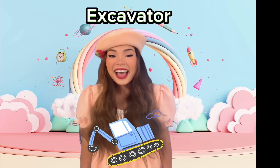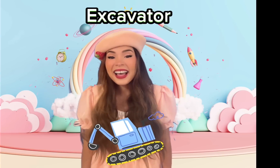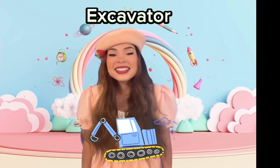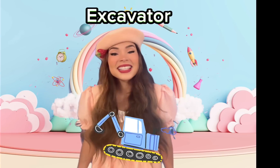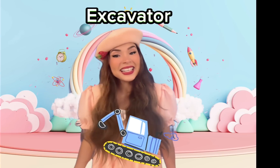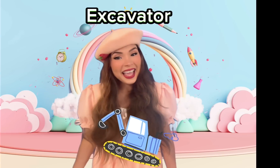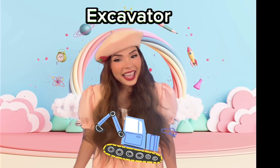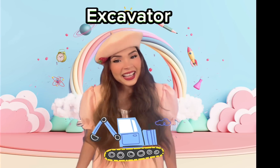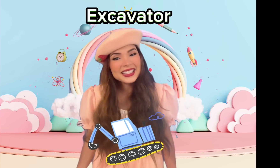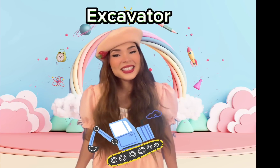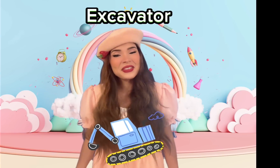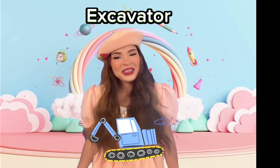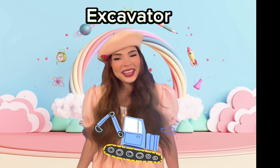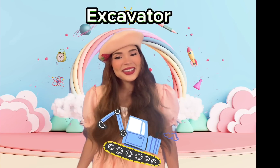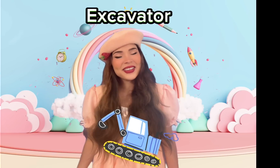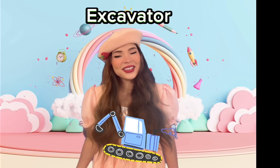That's an excavator.